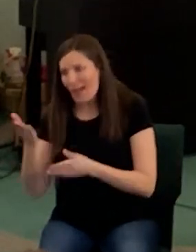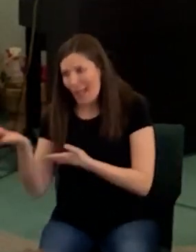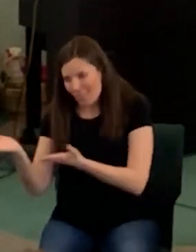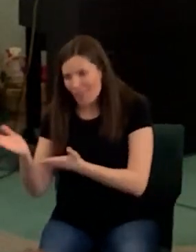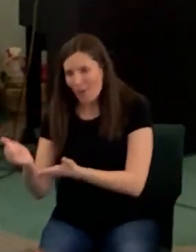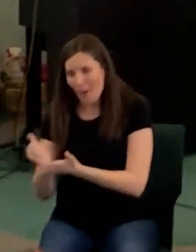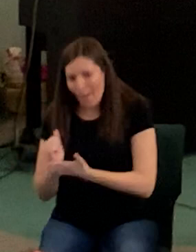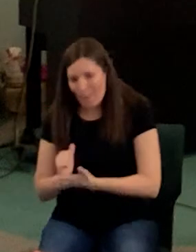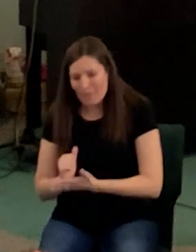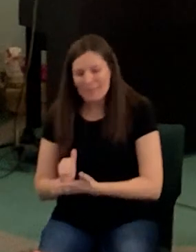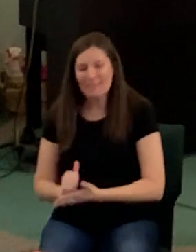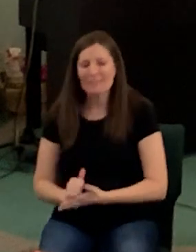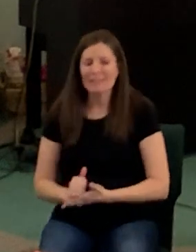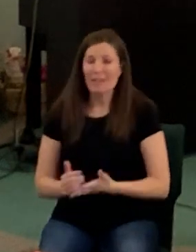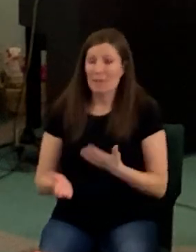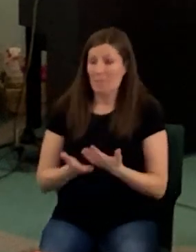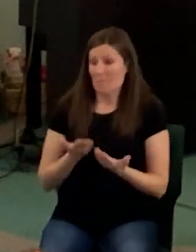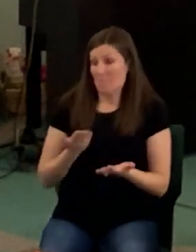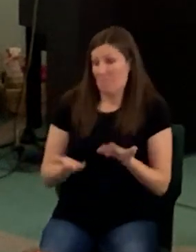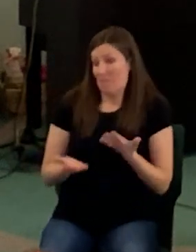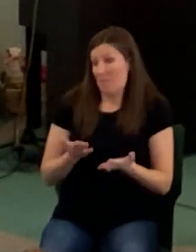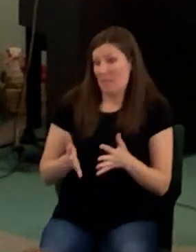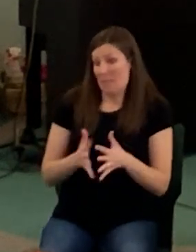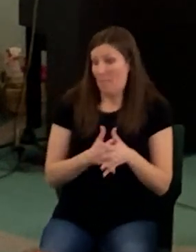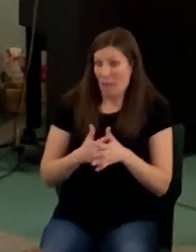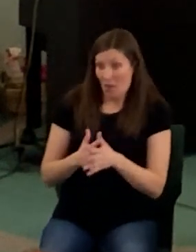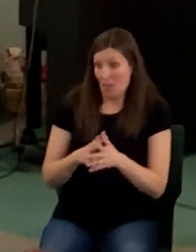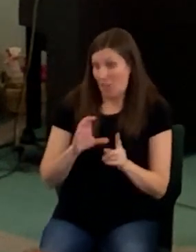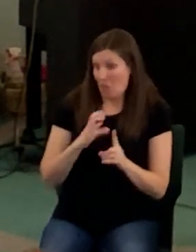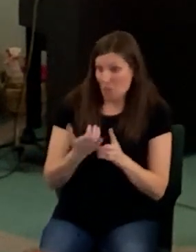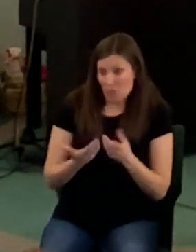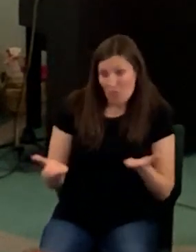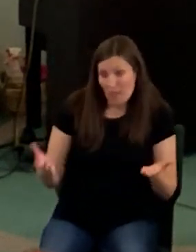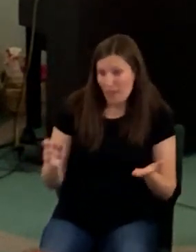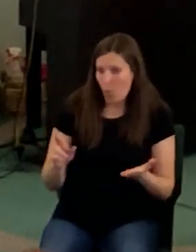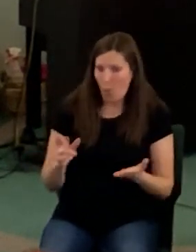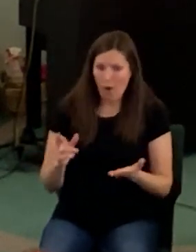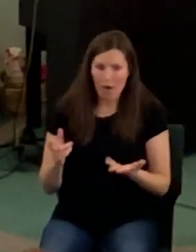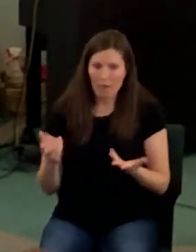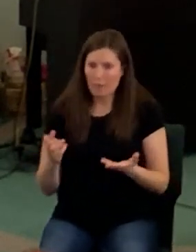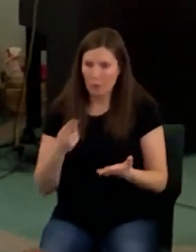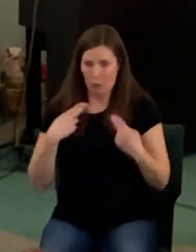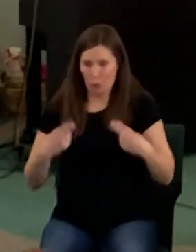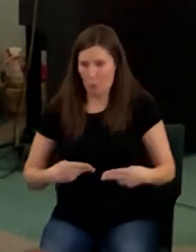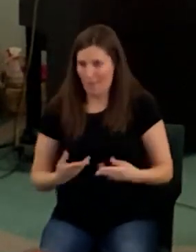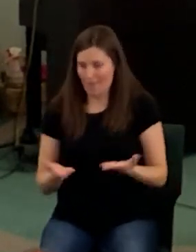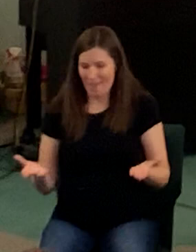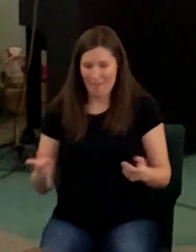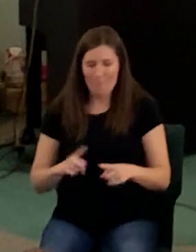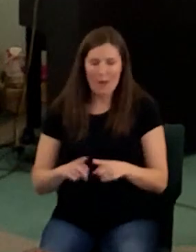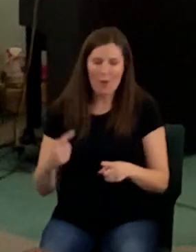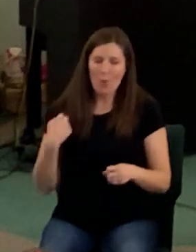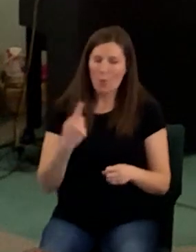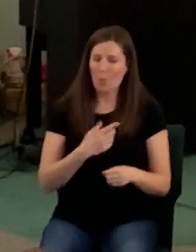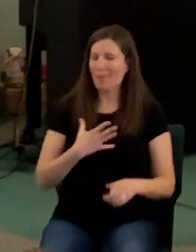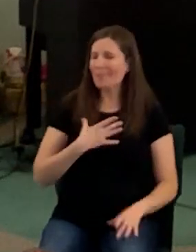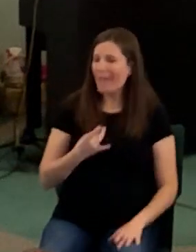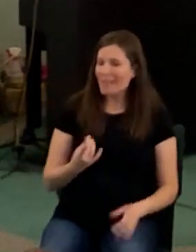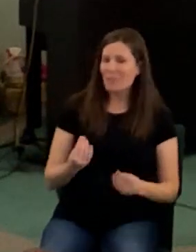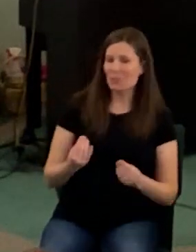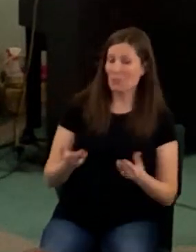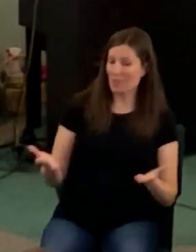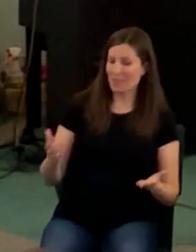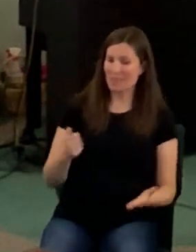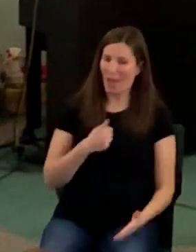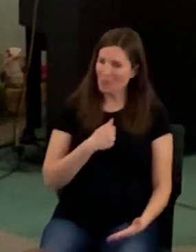Maybe it's an American culture thing, or maybe a human thing, but we like to do things on our own. We like to make things happen because of